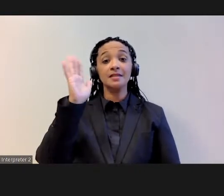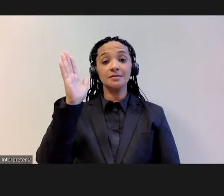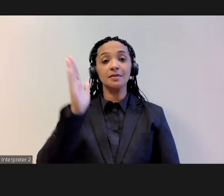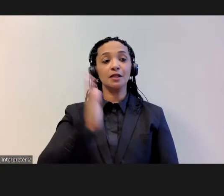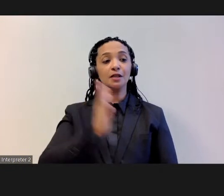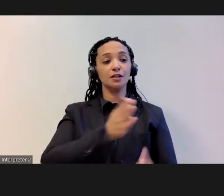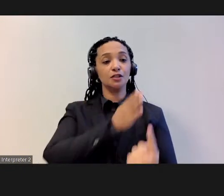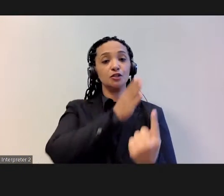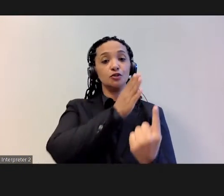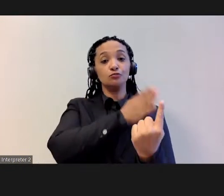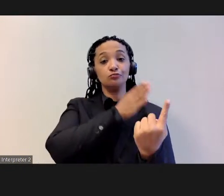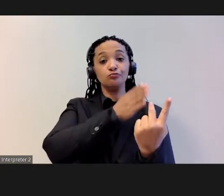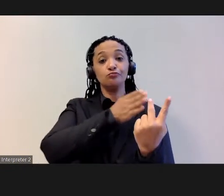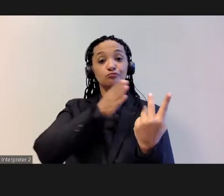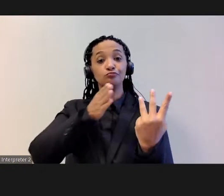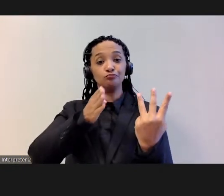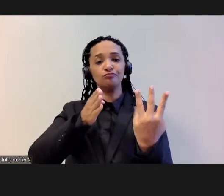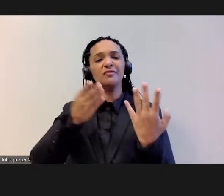country level